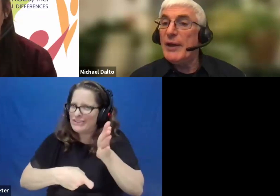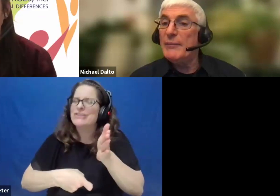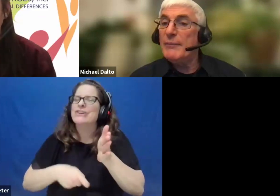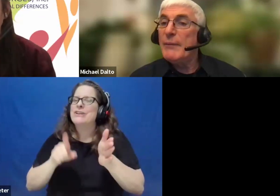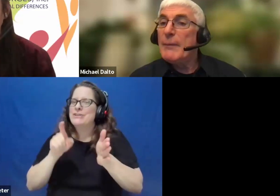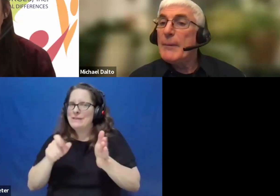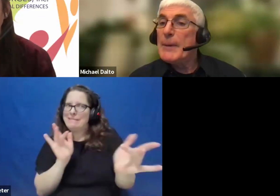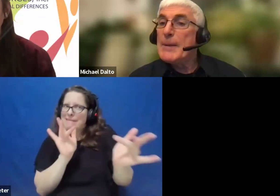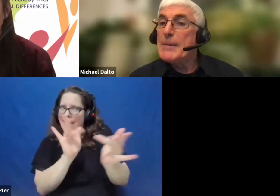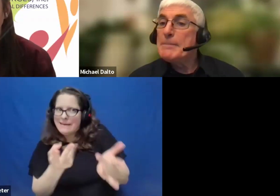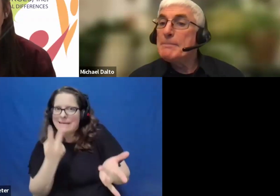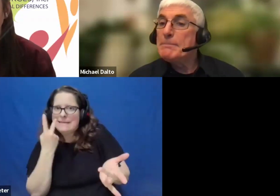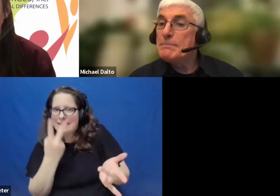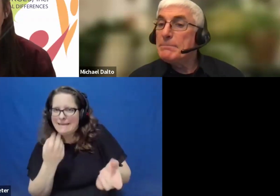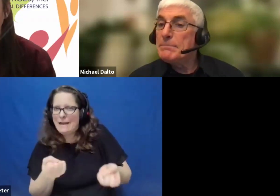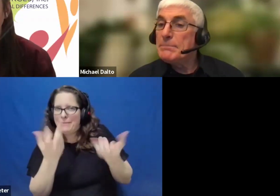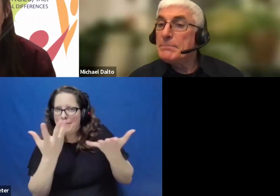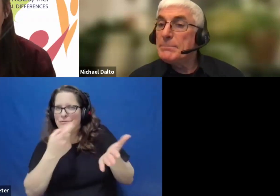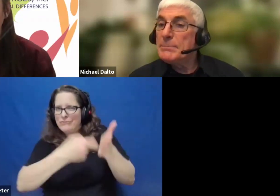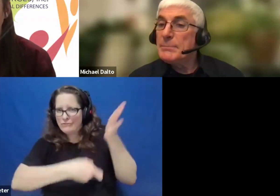about that.